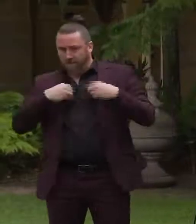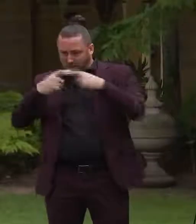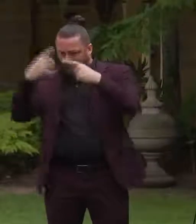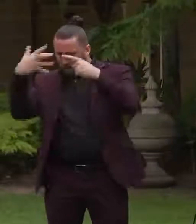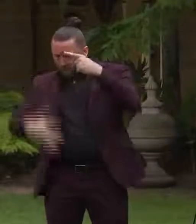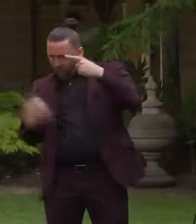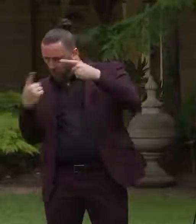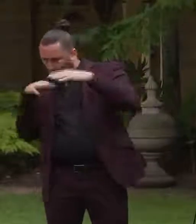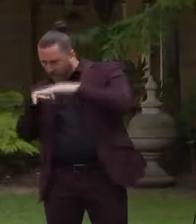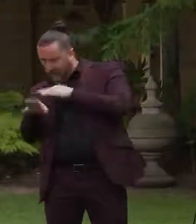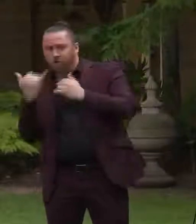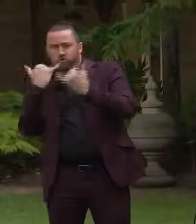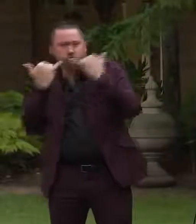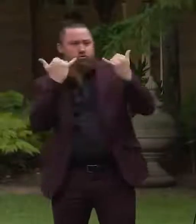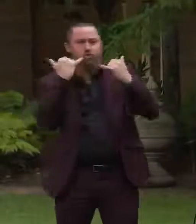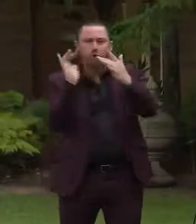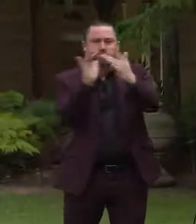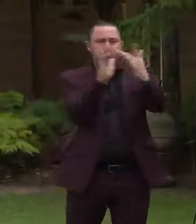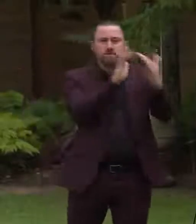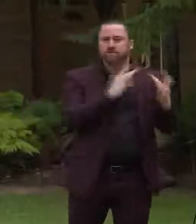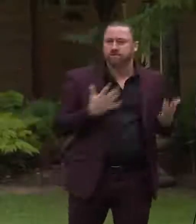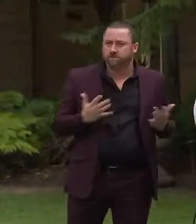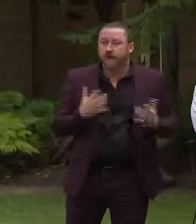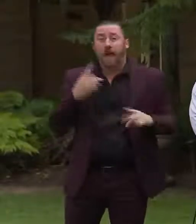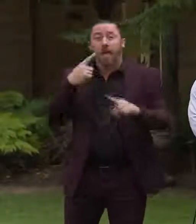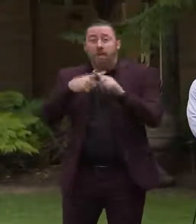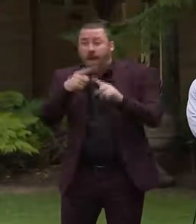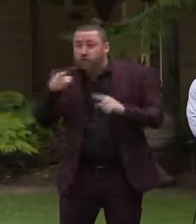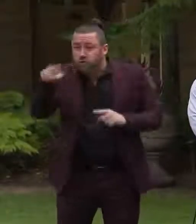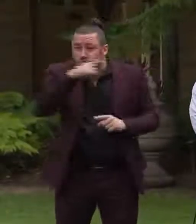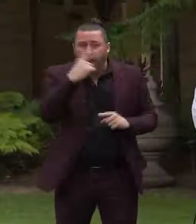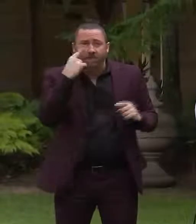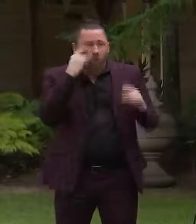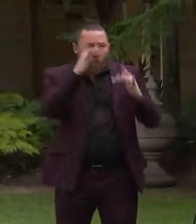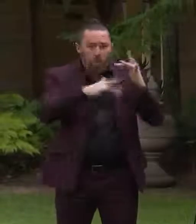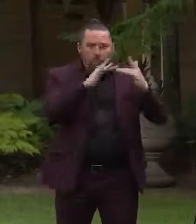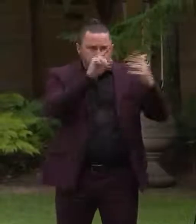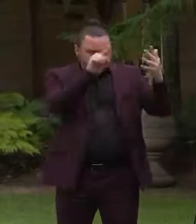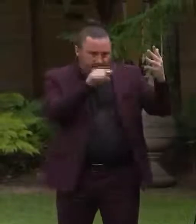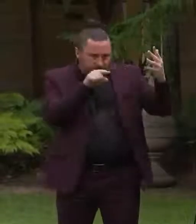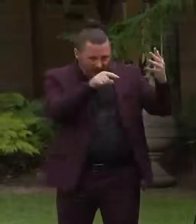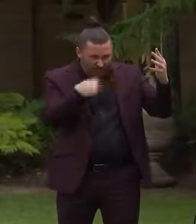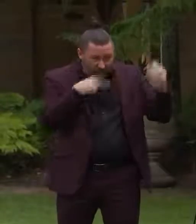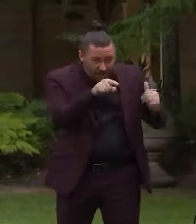also finding that people have heard where these venues are and they're coming forward and getting